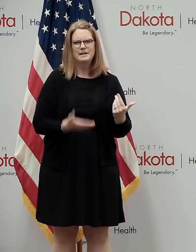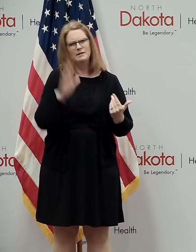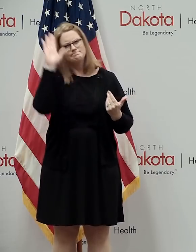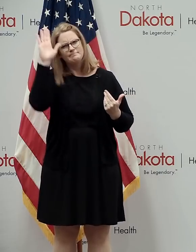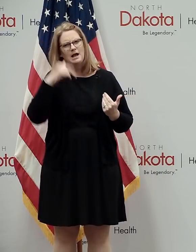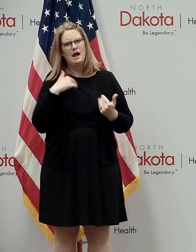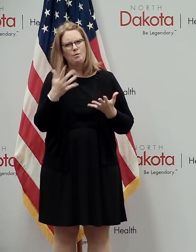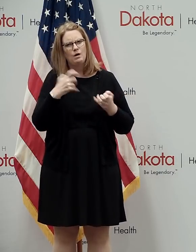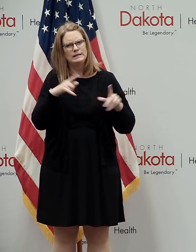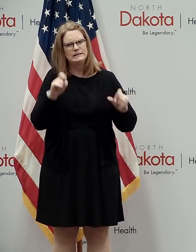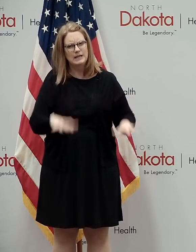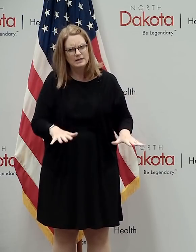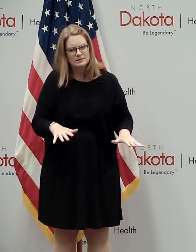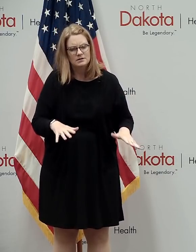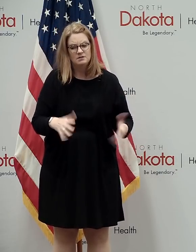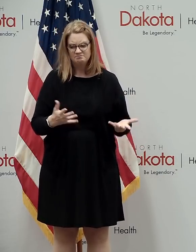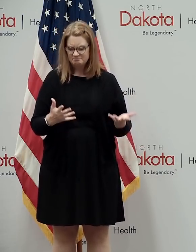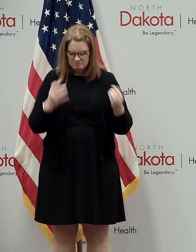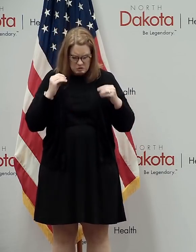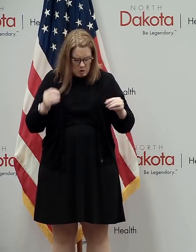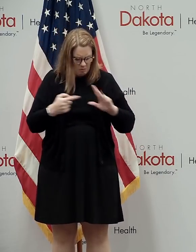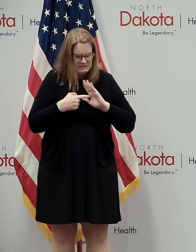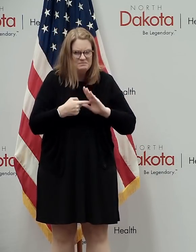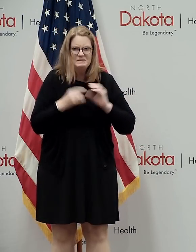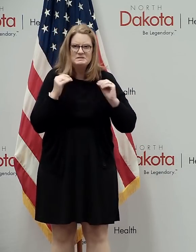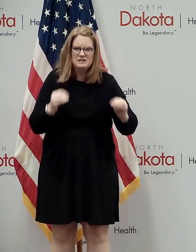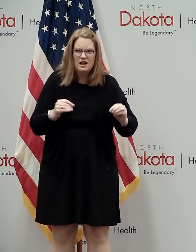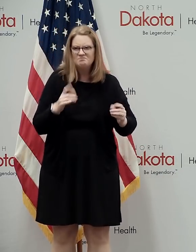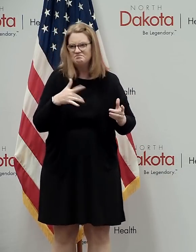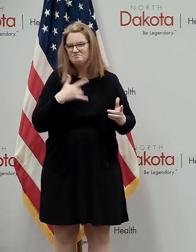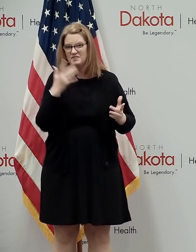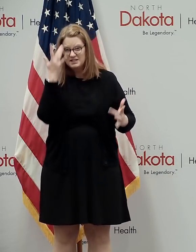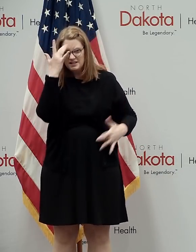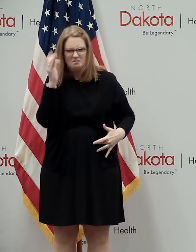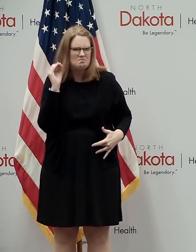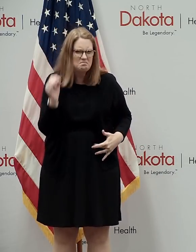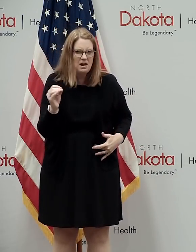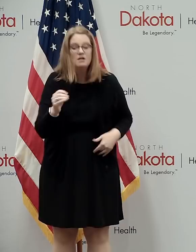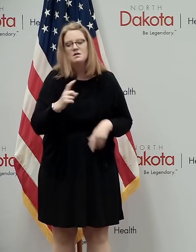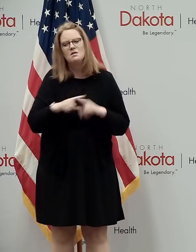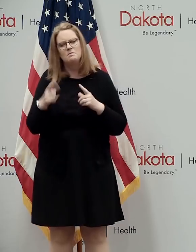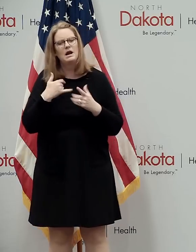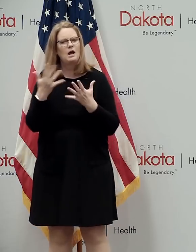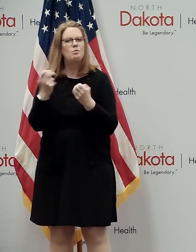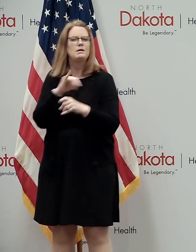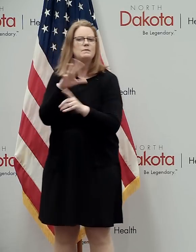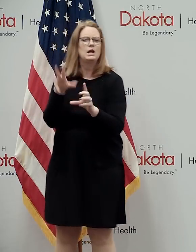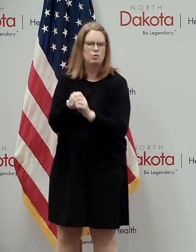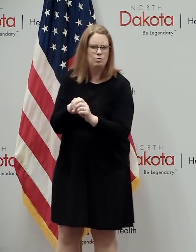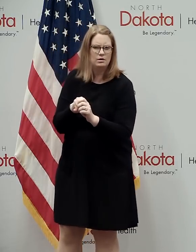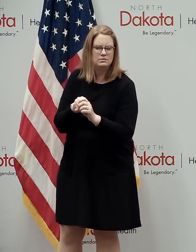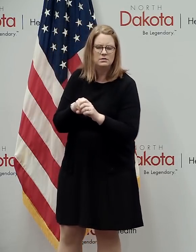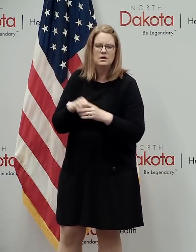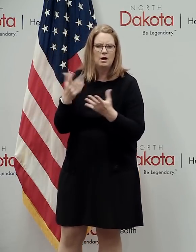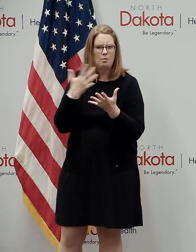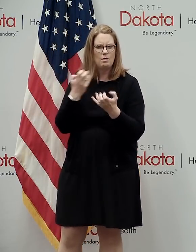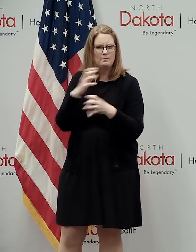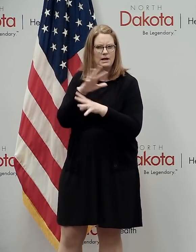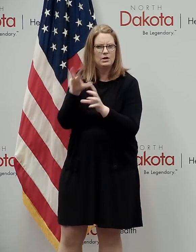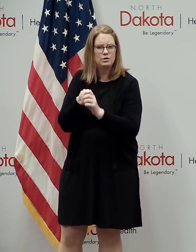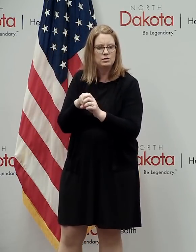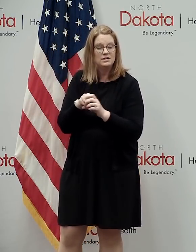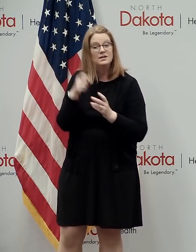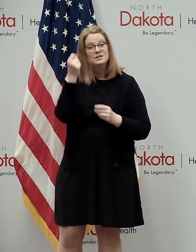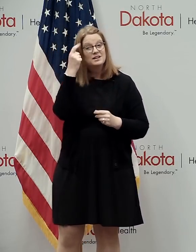tested, even if they may not have symptoms, but they want to know their status and be part of the solution. So again, this is